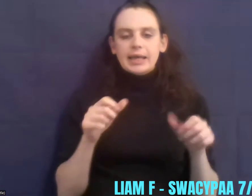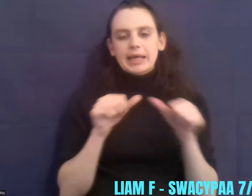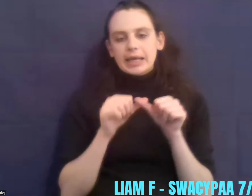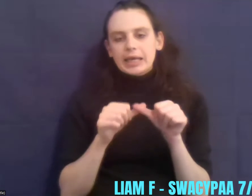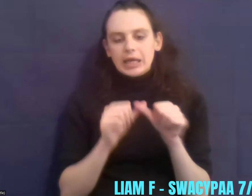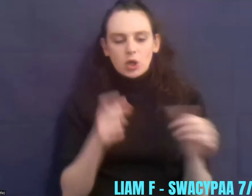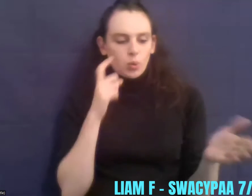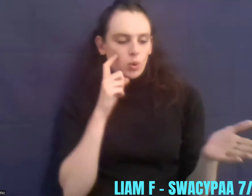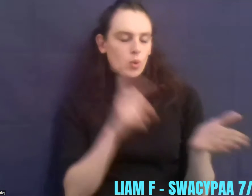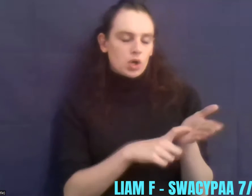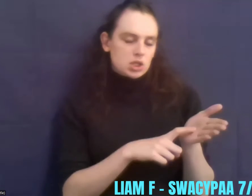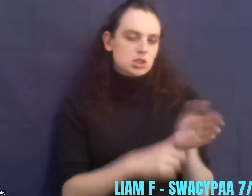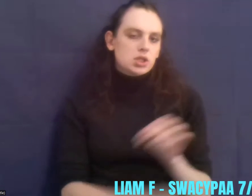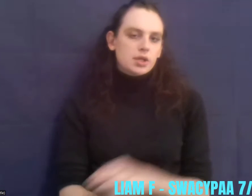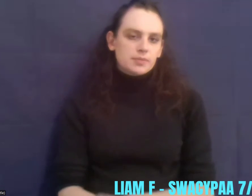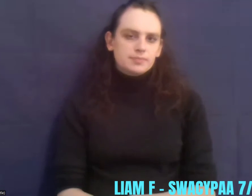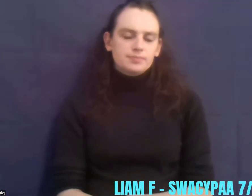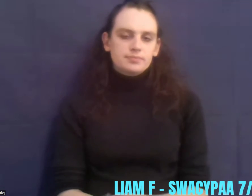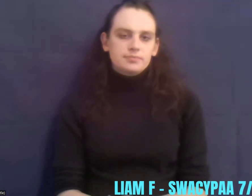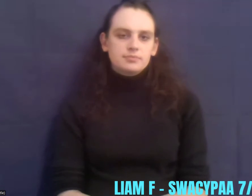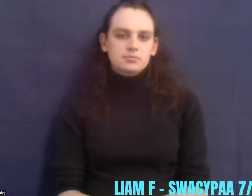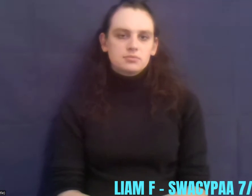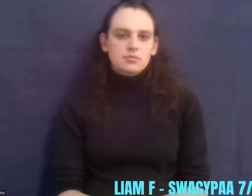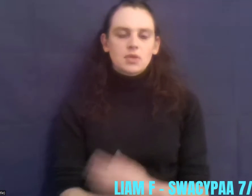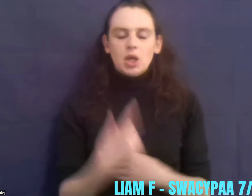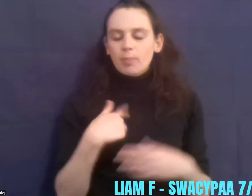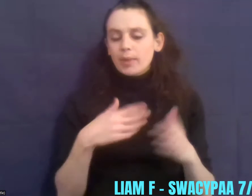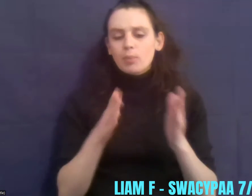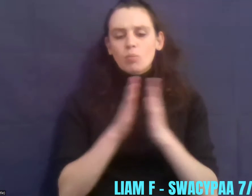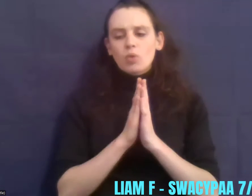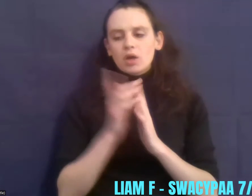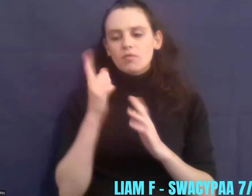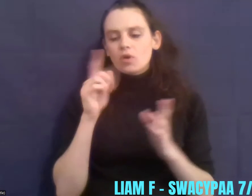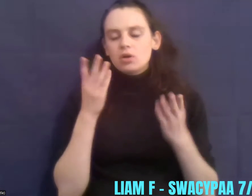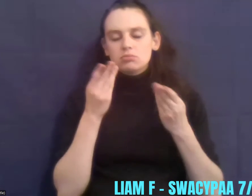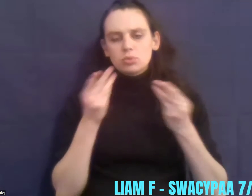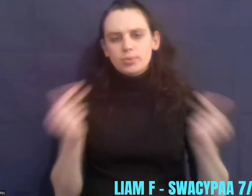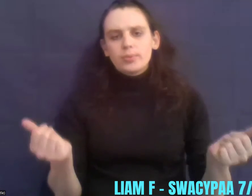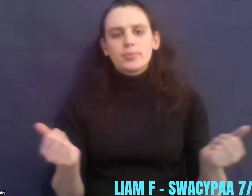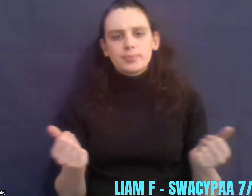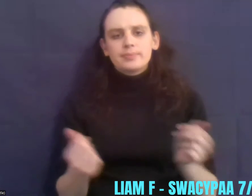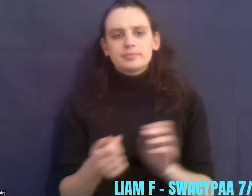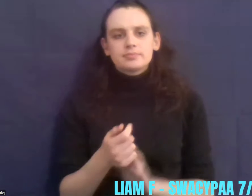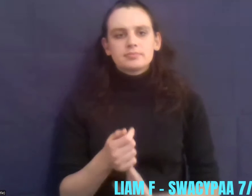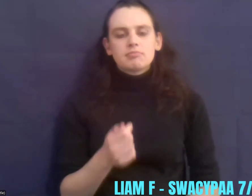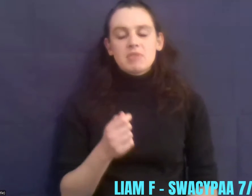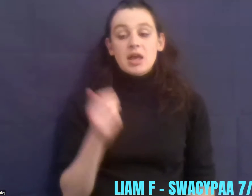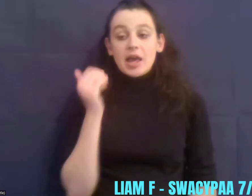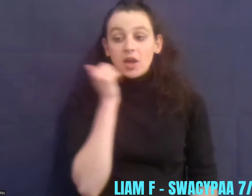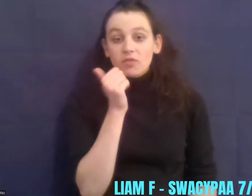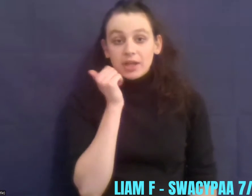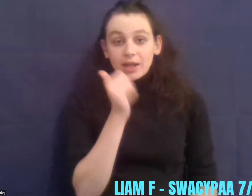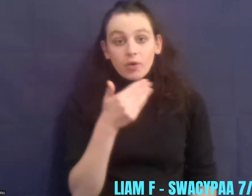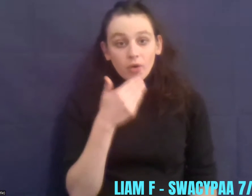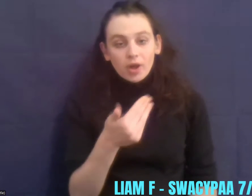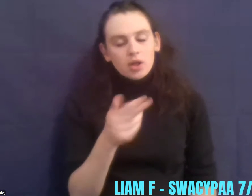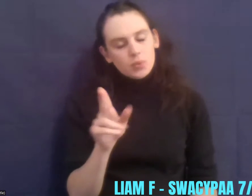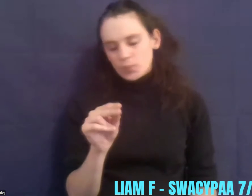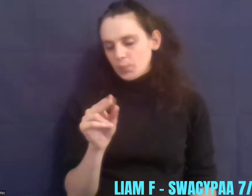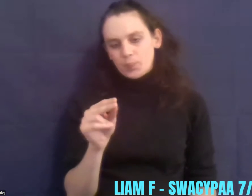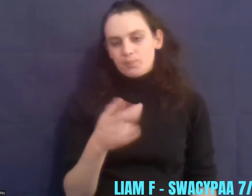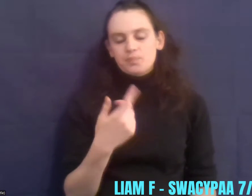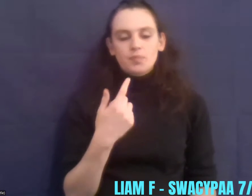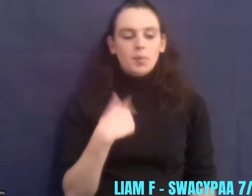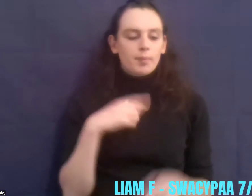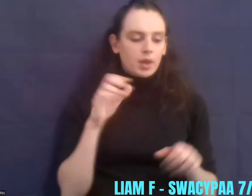and um, and praying for relief. Not every day is good. I don't do this program perfectly. I don't